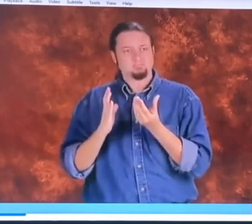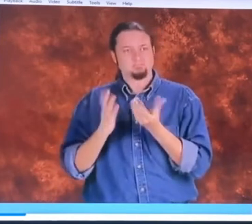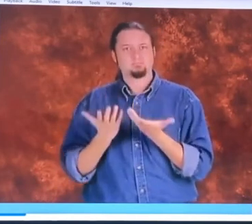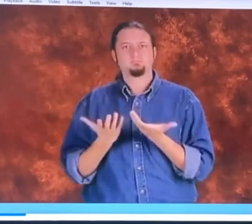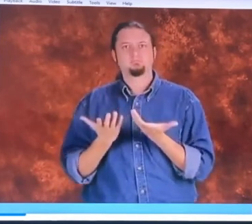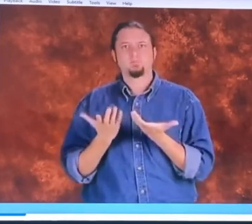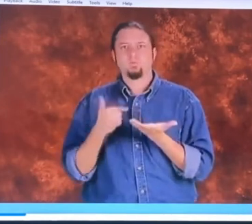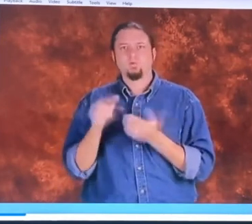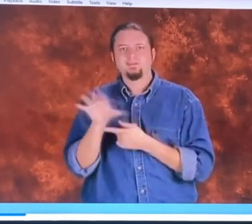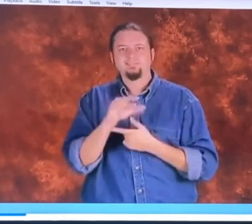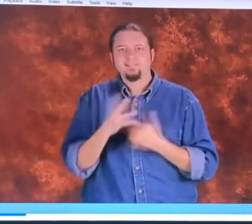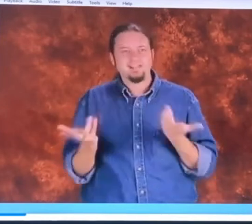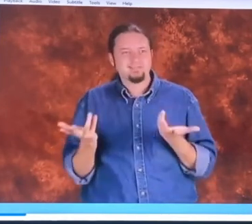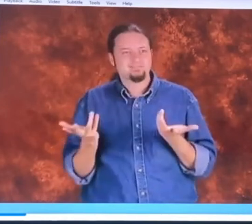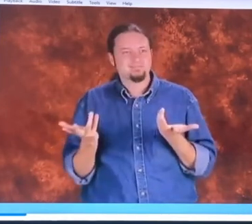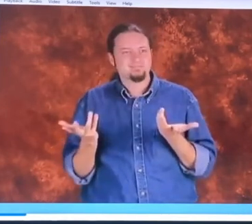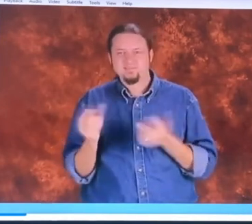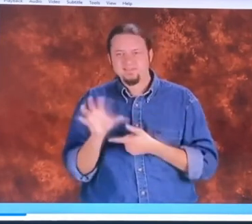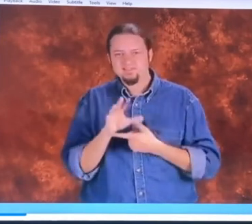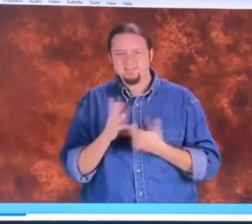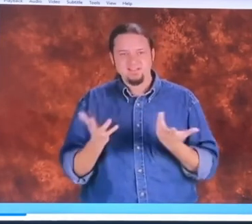angles. What else can there be?